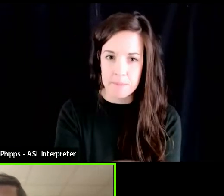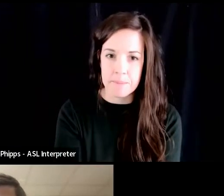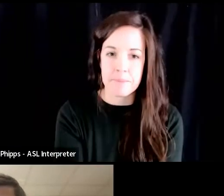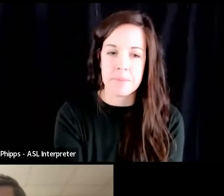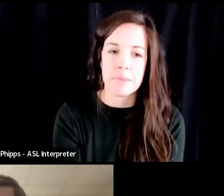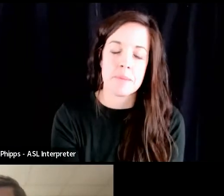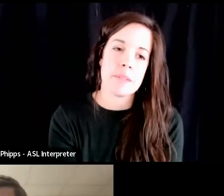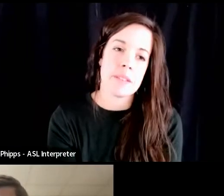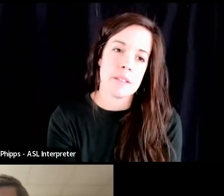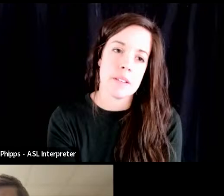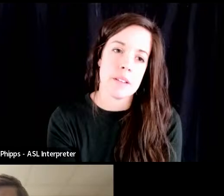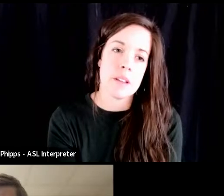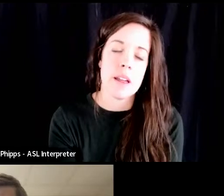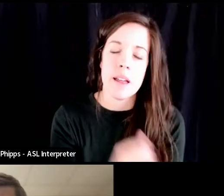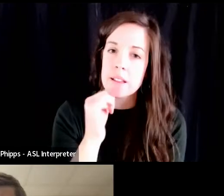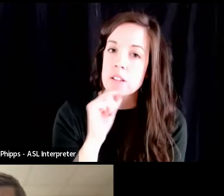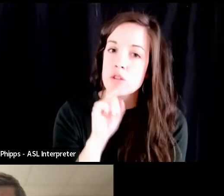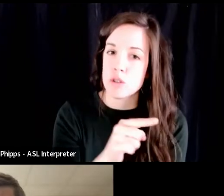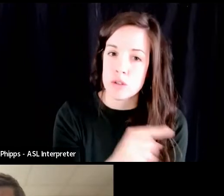So that's not true.